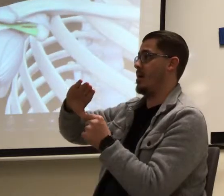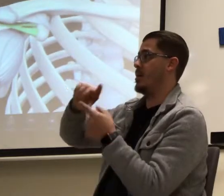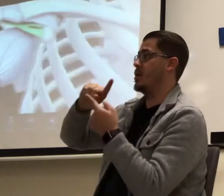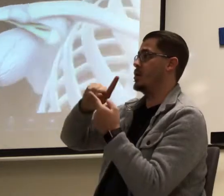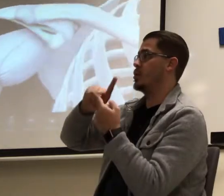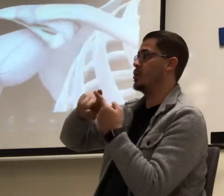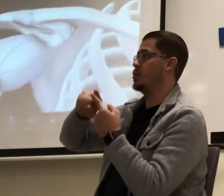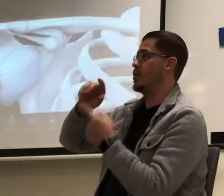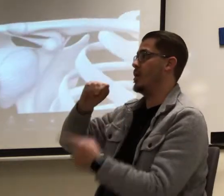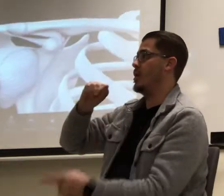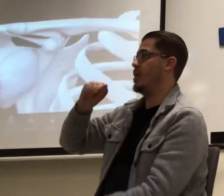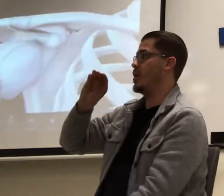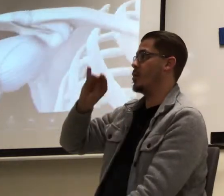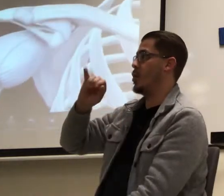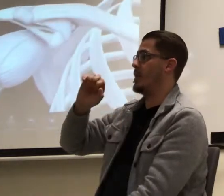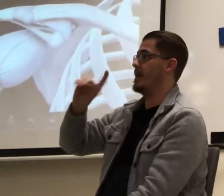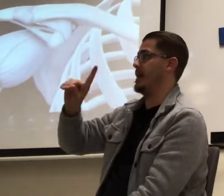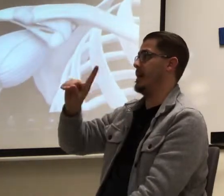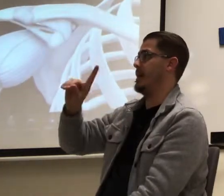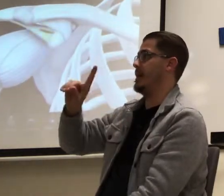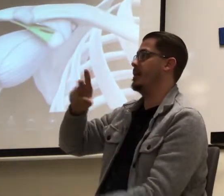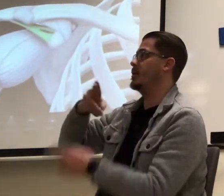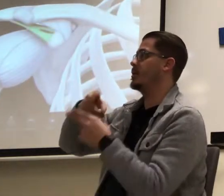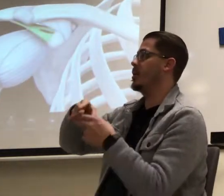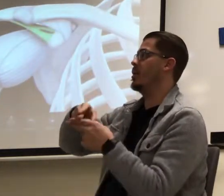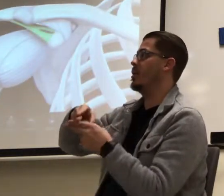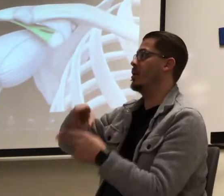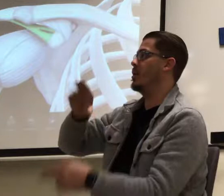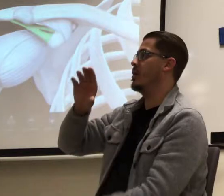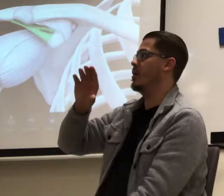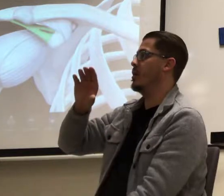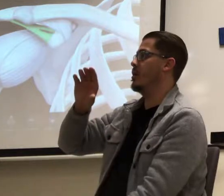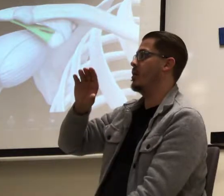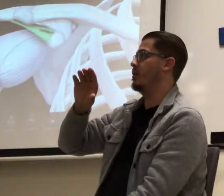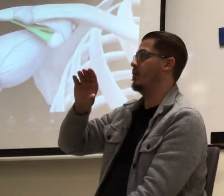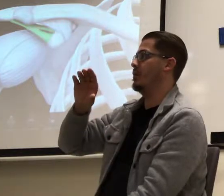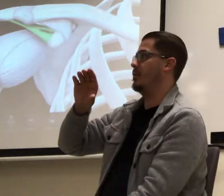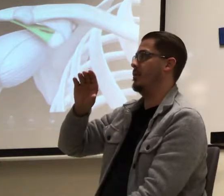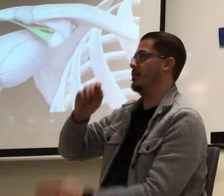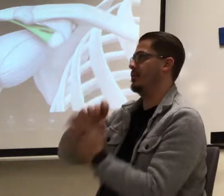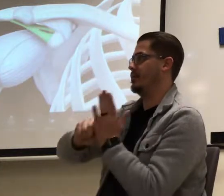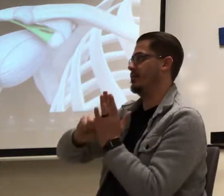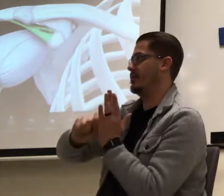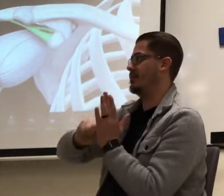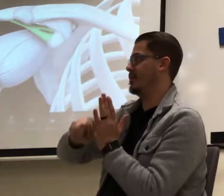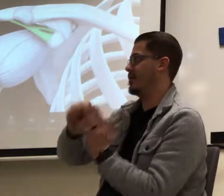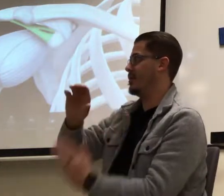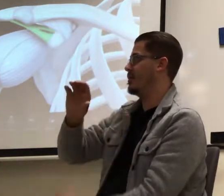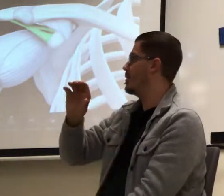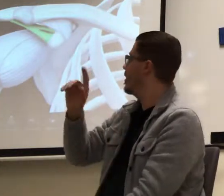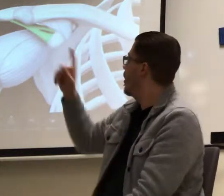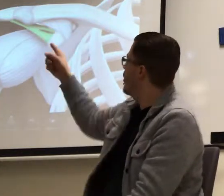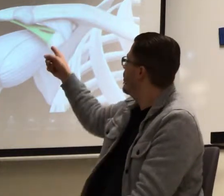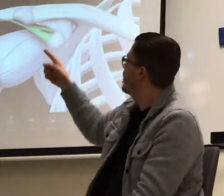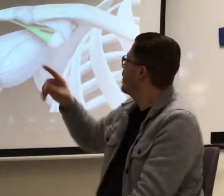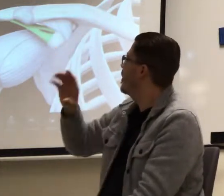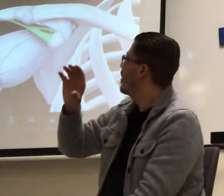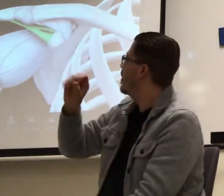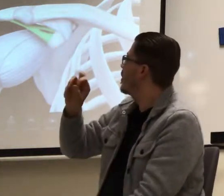acromion. So it's called the coraco-acromial ligament.